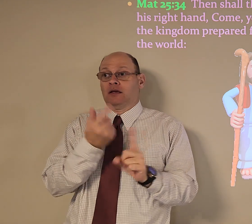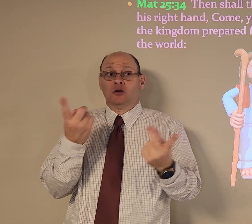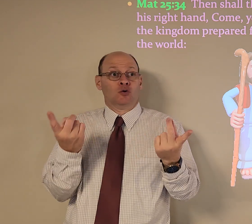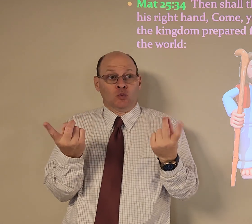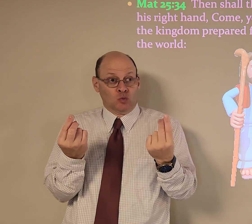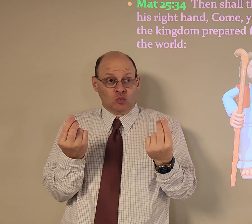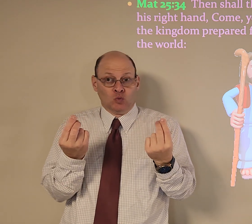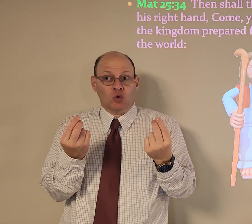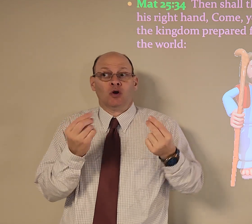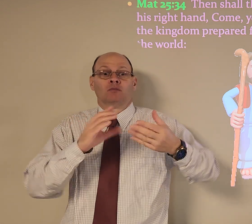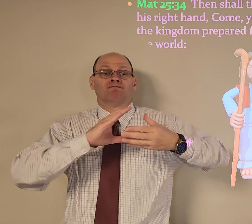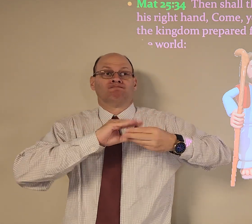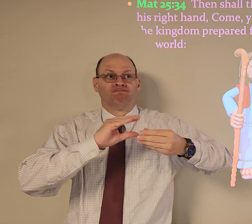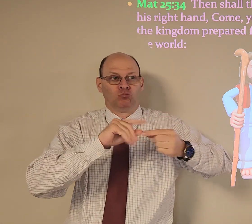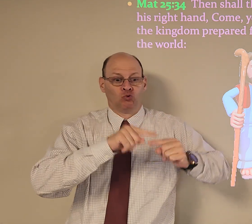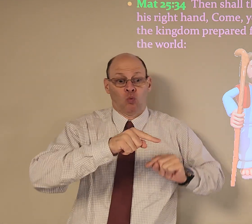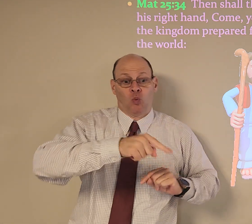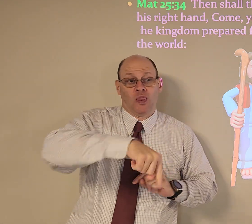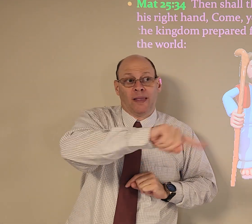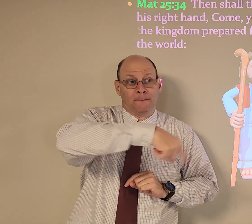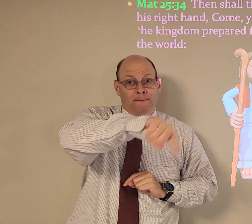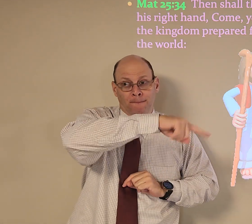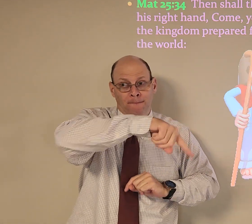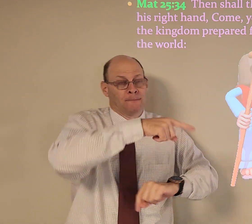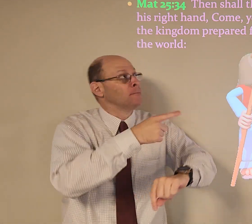"Then shall the king say unto them